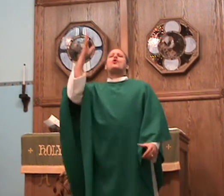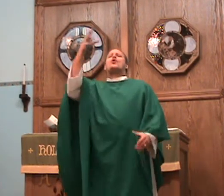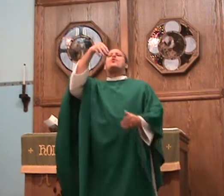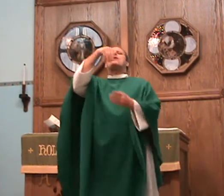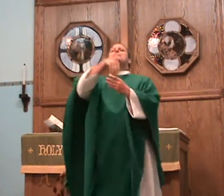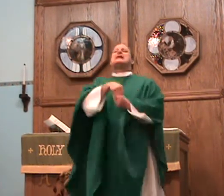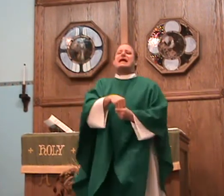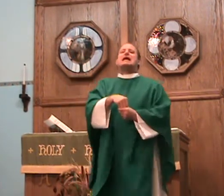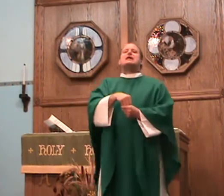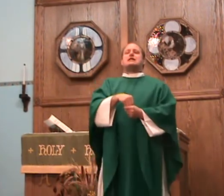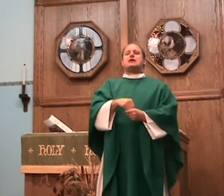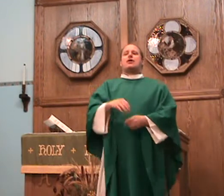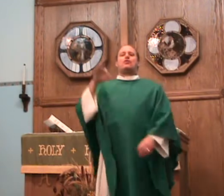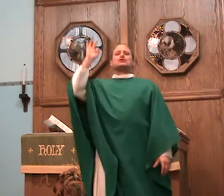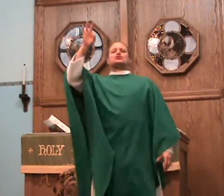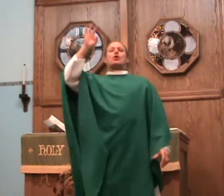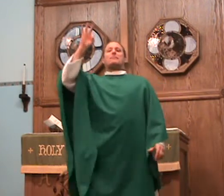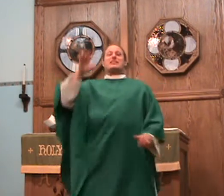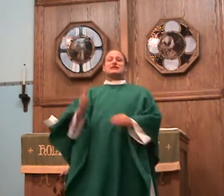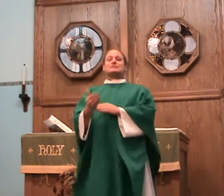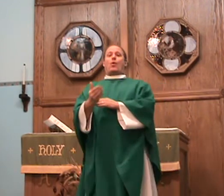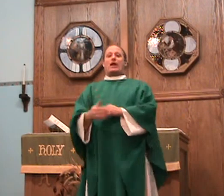who will be in the sermon this morning?